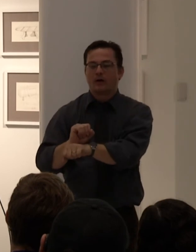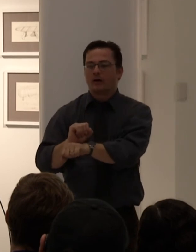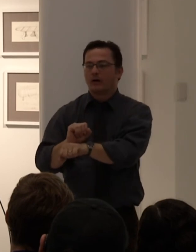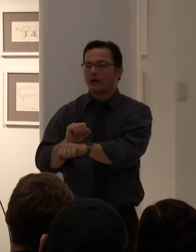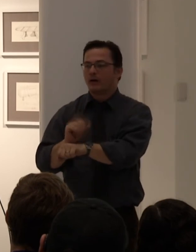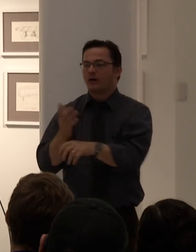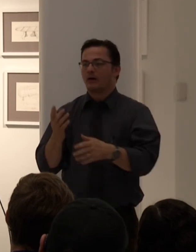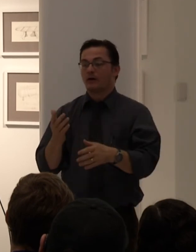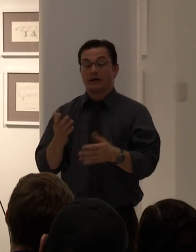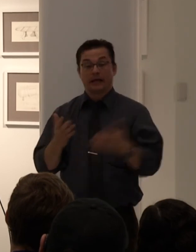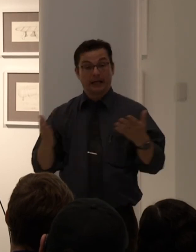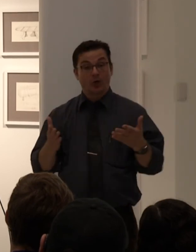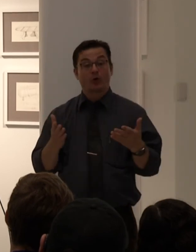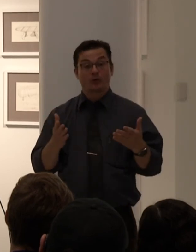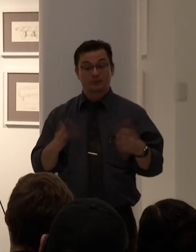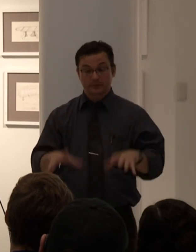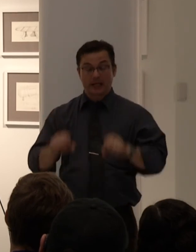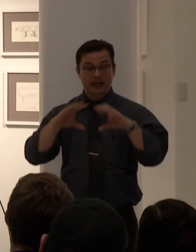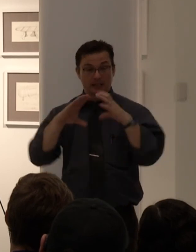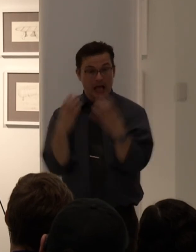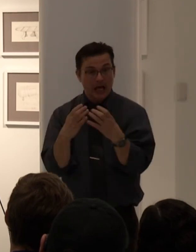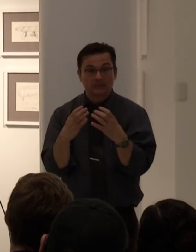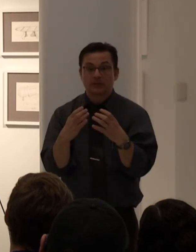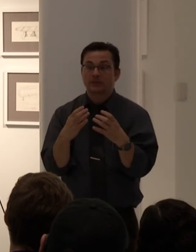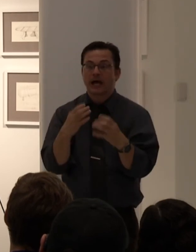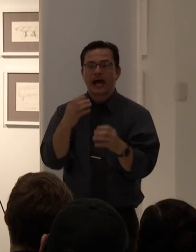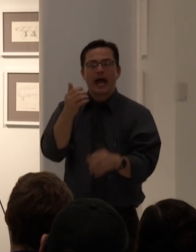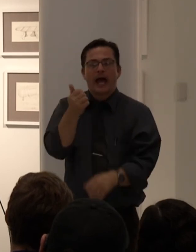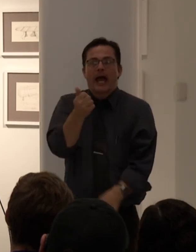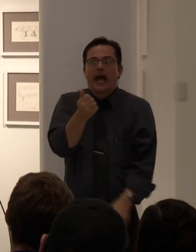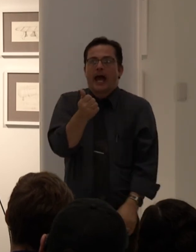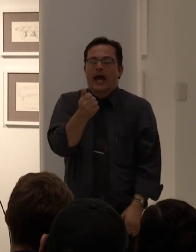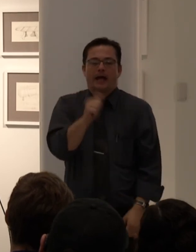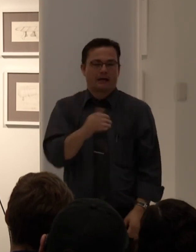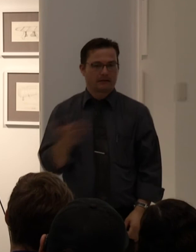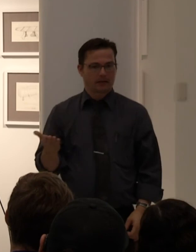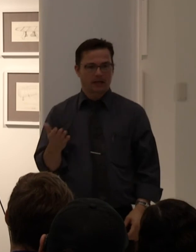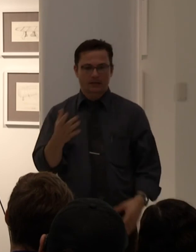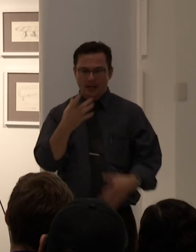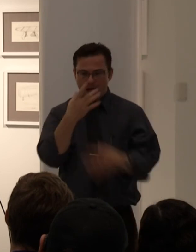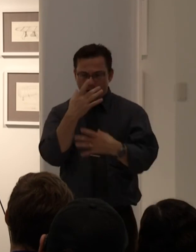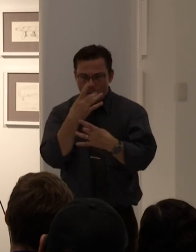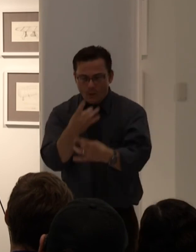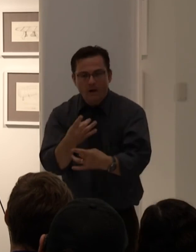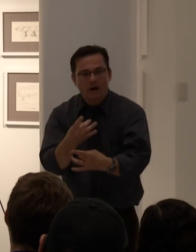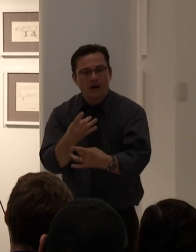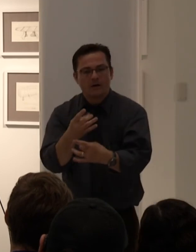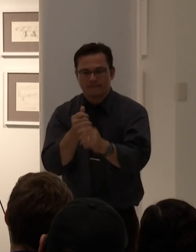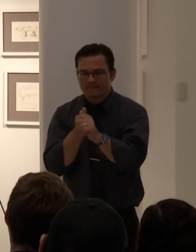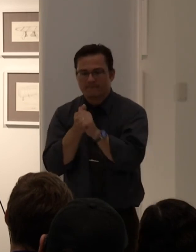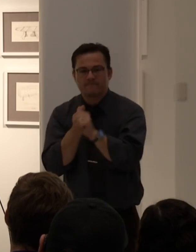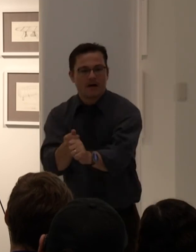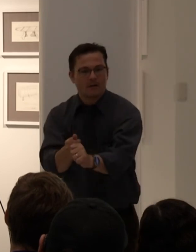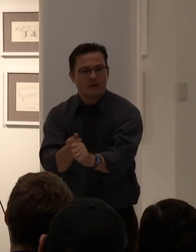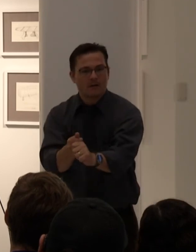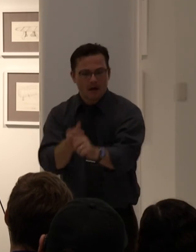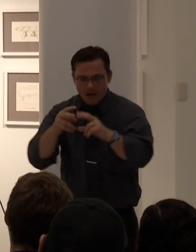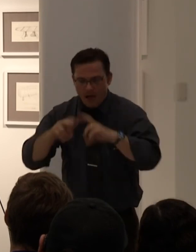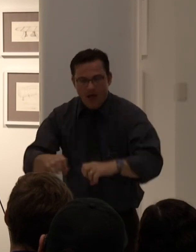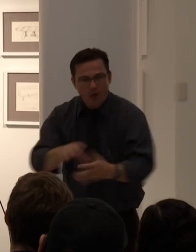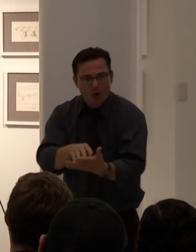here, as you're taking courses, any little thing that intrigues you, go into it deeper and